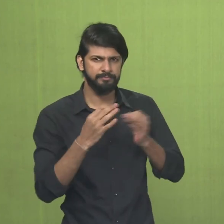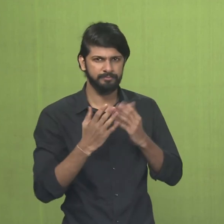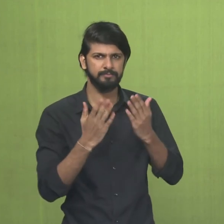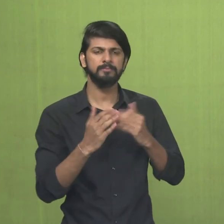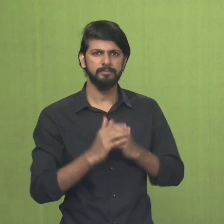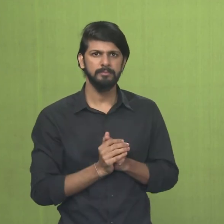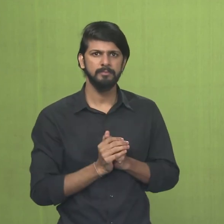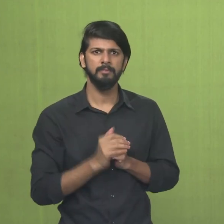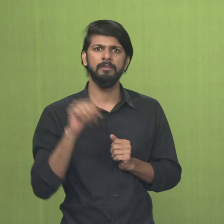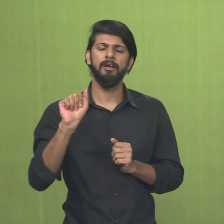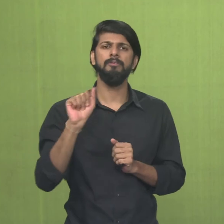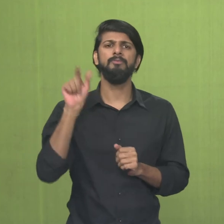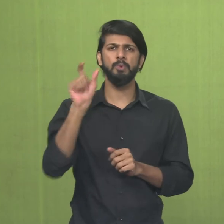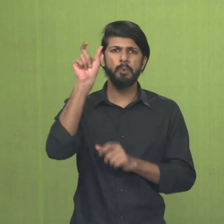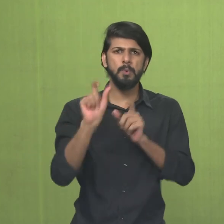Now the description of the second painting.